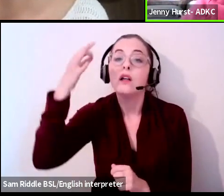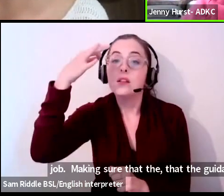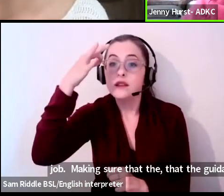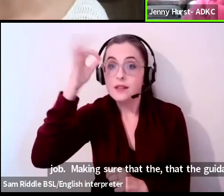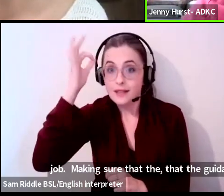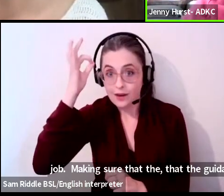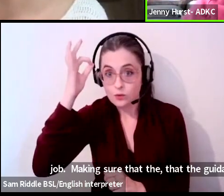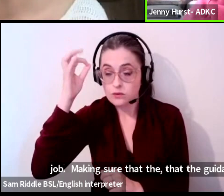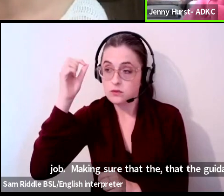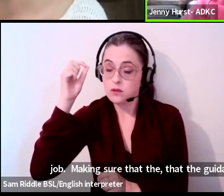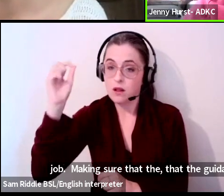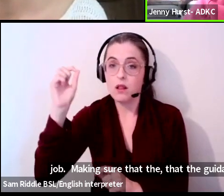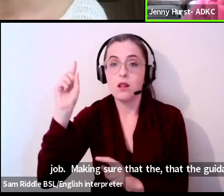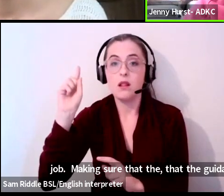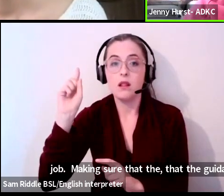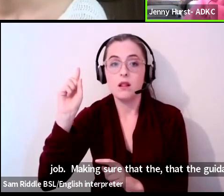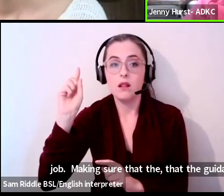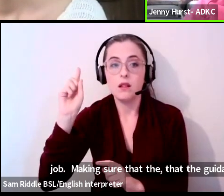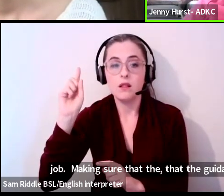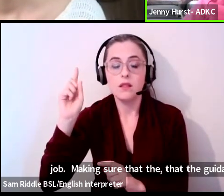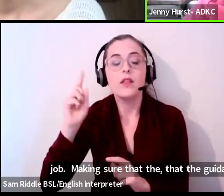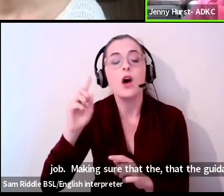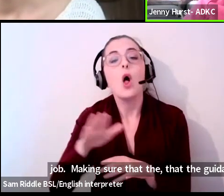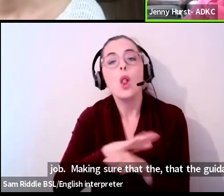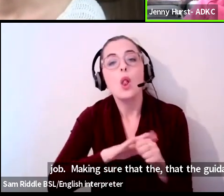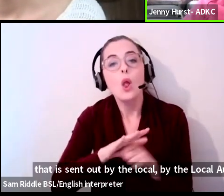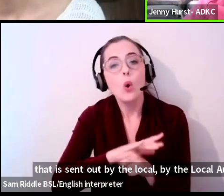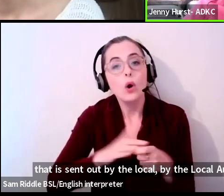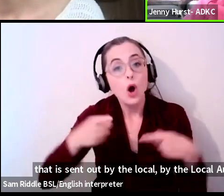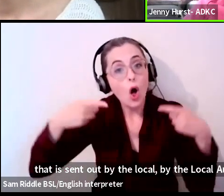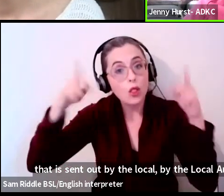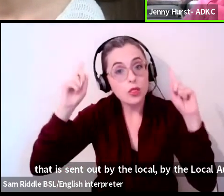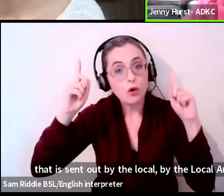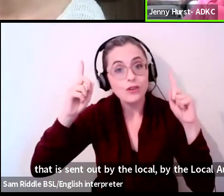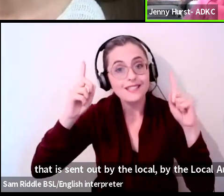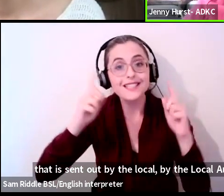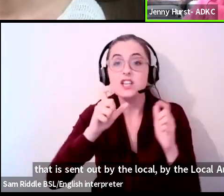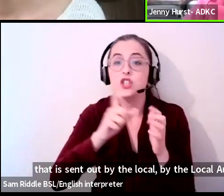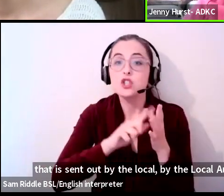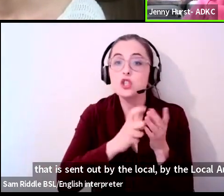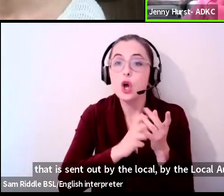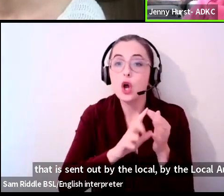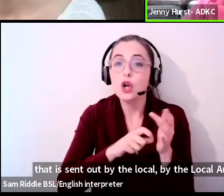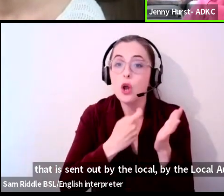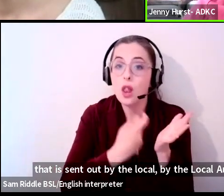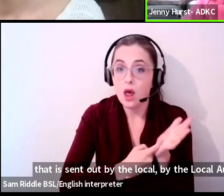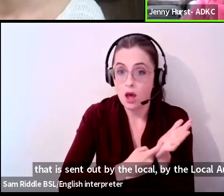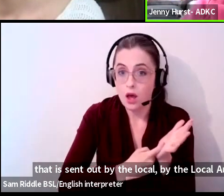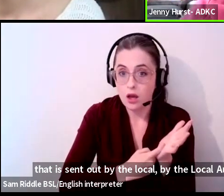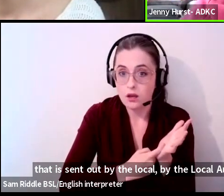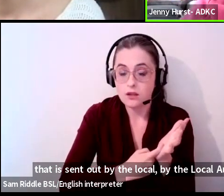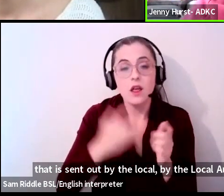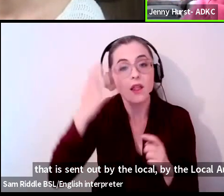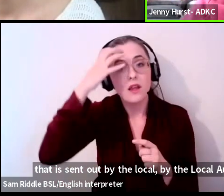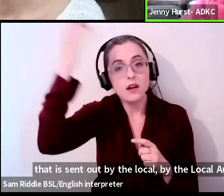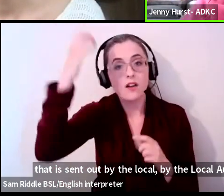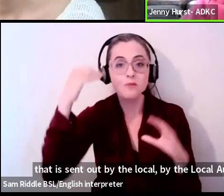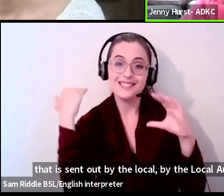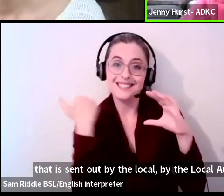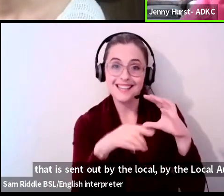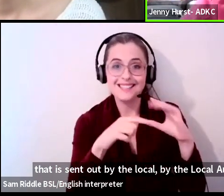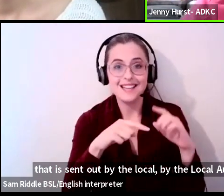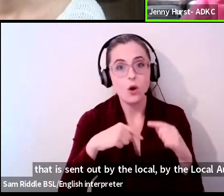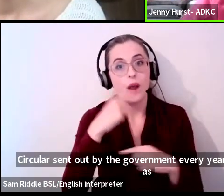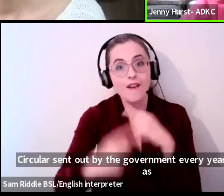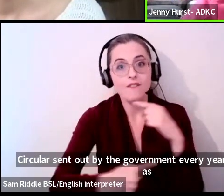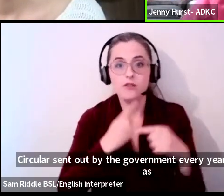authority circular that's sent out by the government every year isn't taken as this is what it is